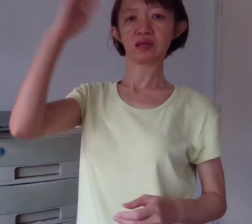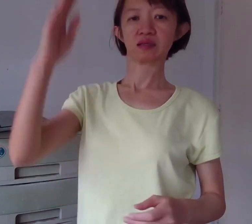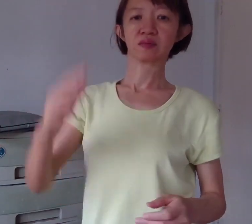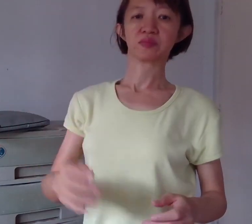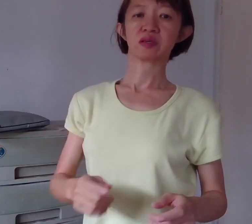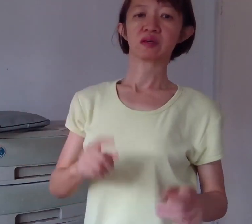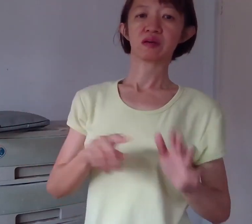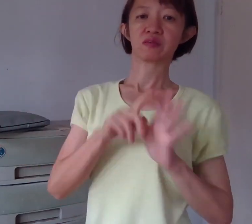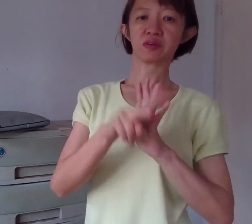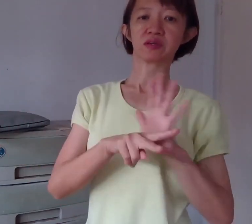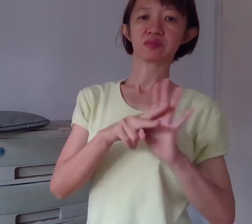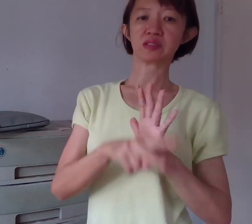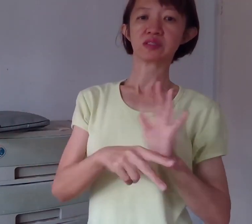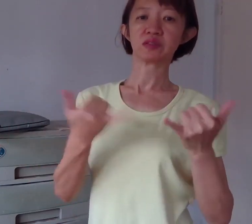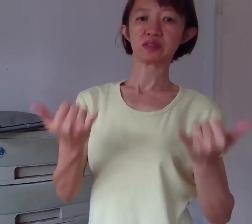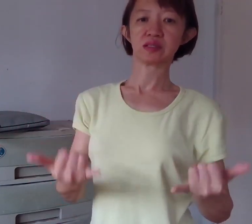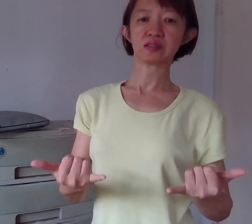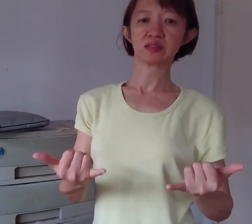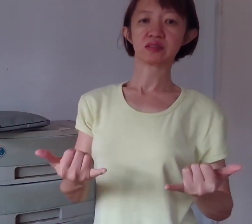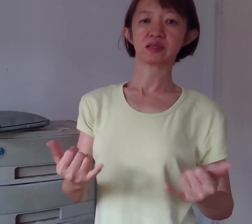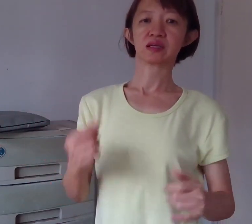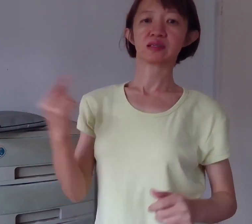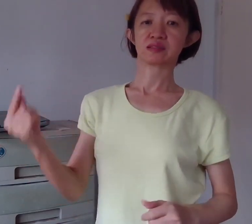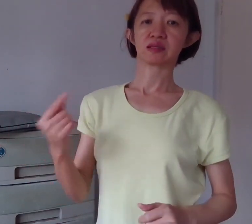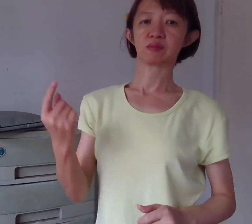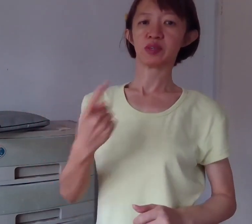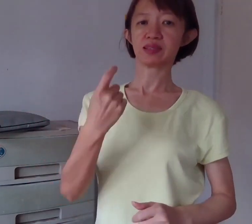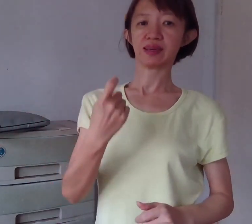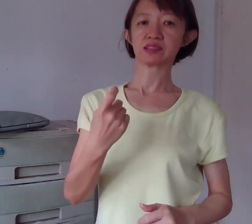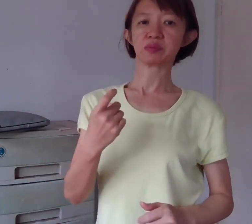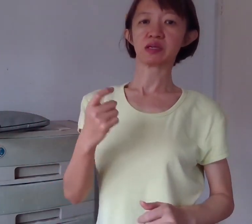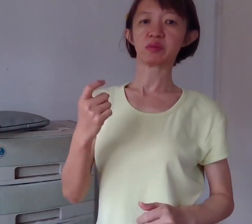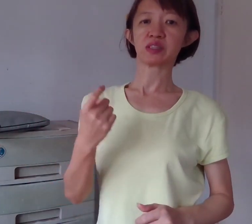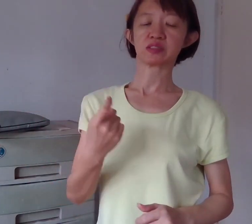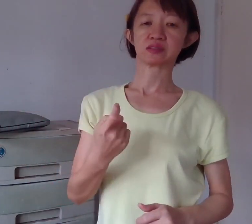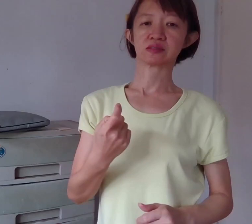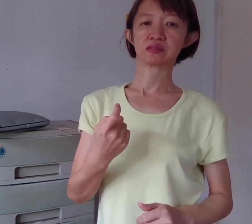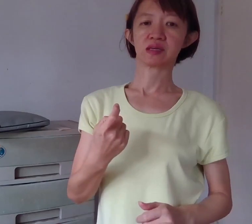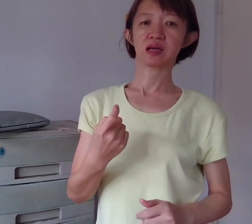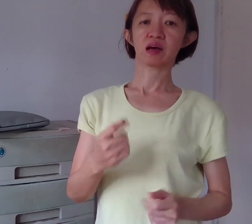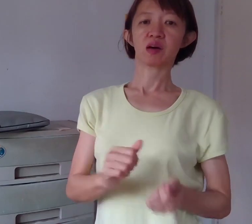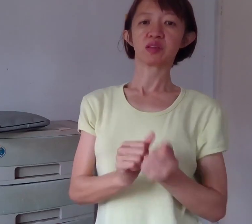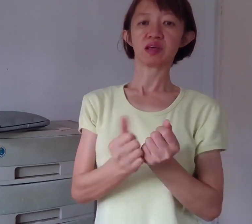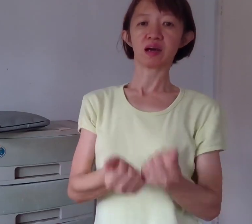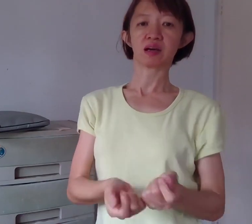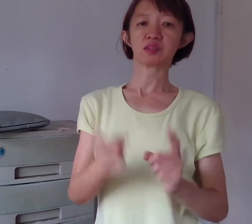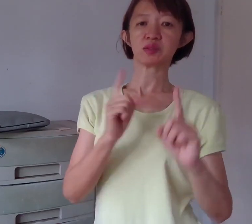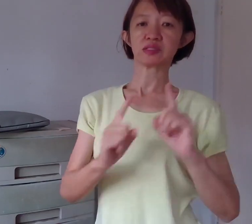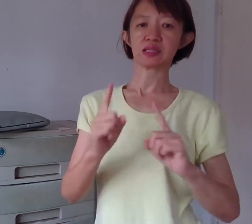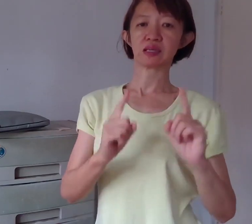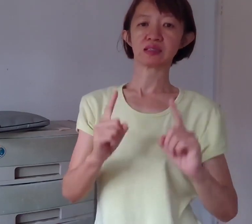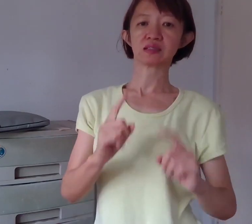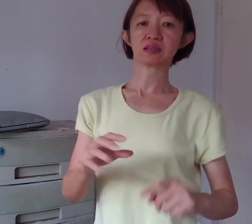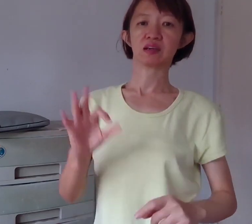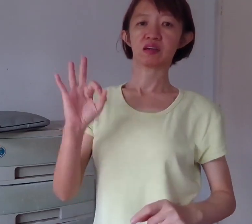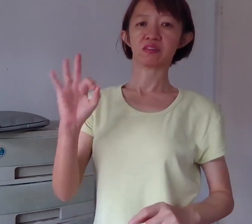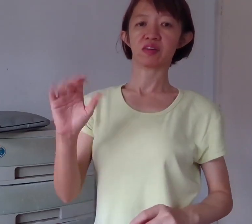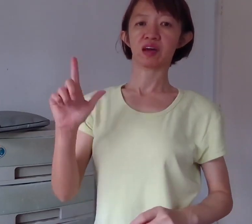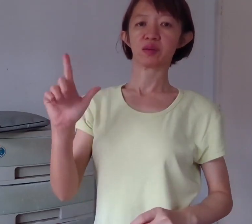Hi, for our video today, someone asked me a question on how to sign